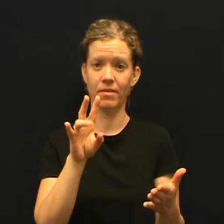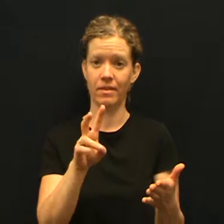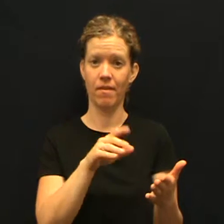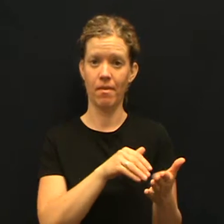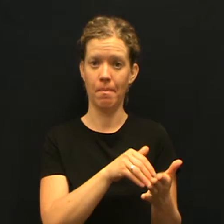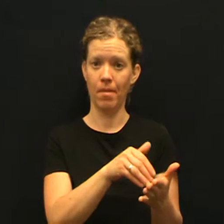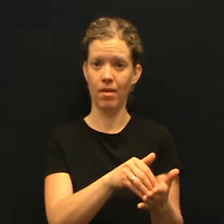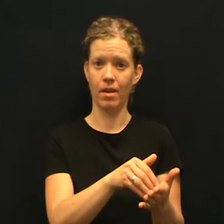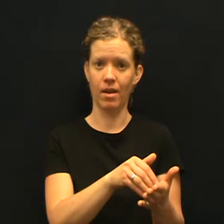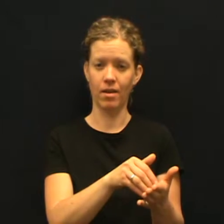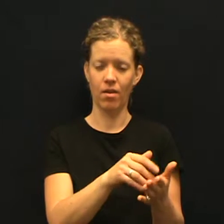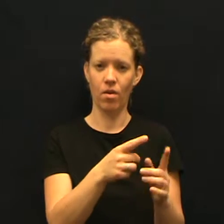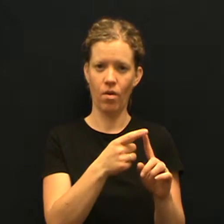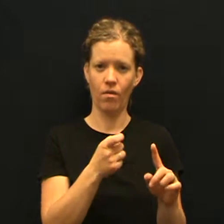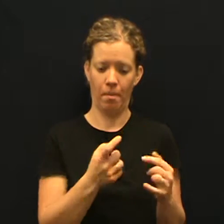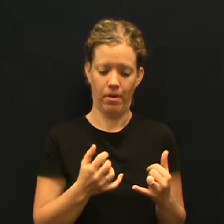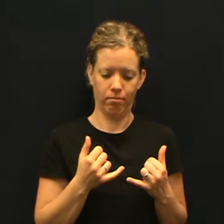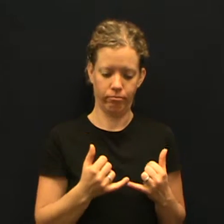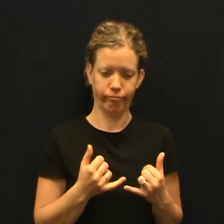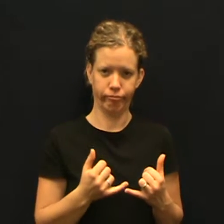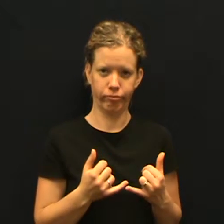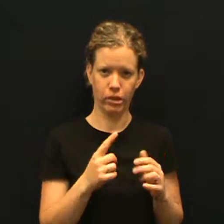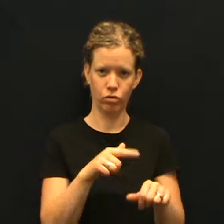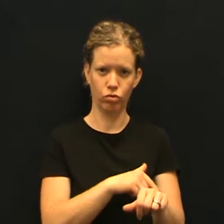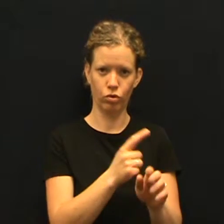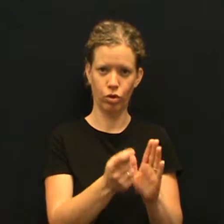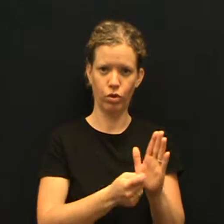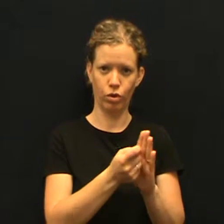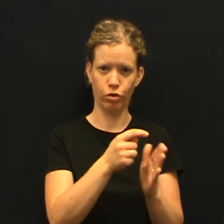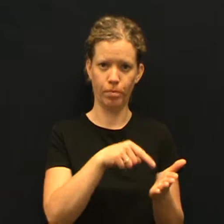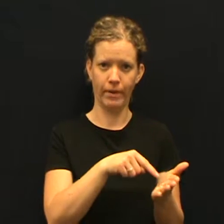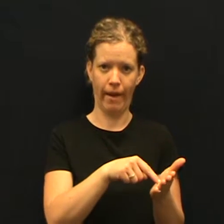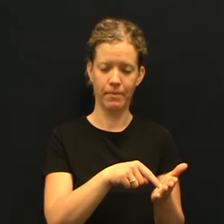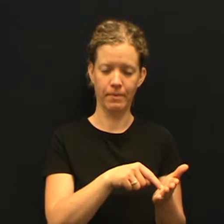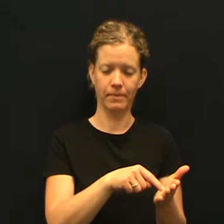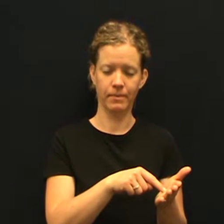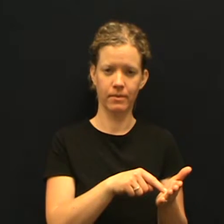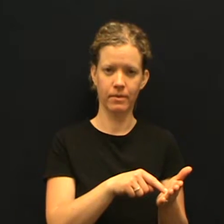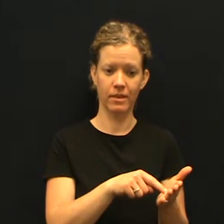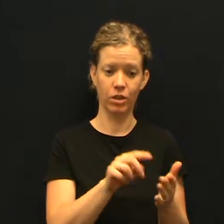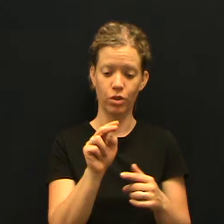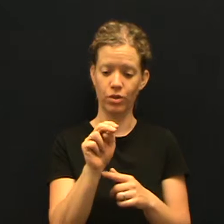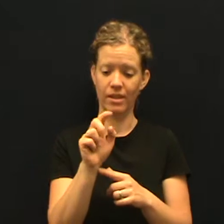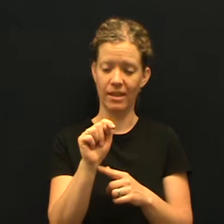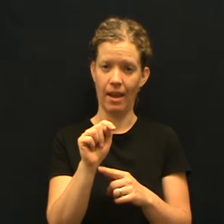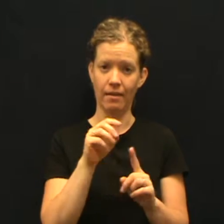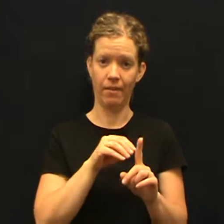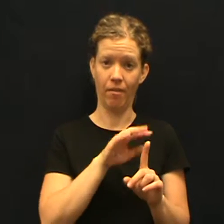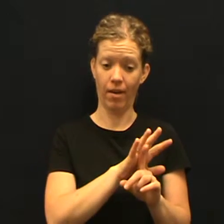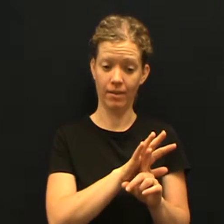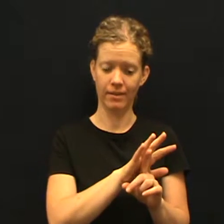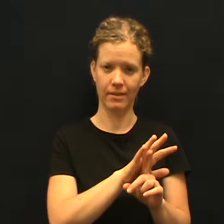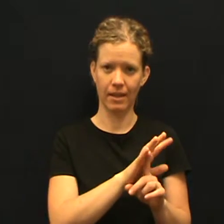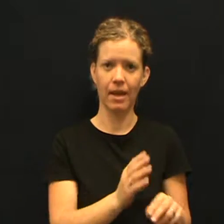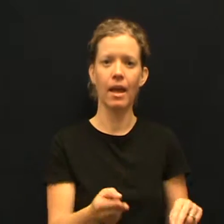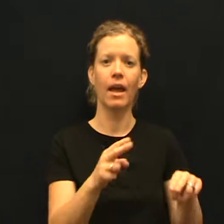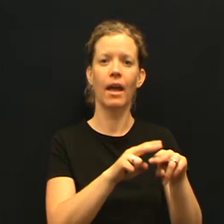an existing long-term debt obligation. The net effect of these two transactions increased long-term debt by $9 million,